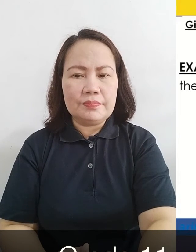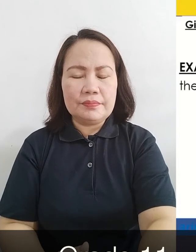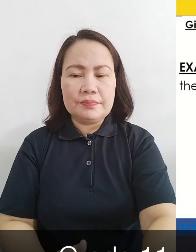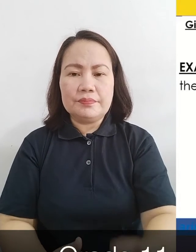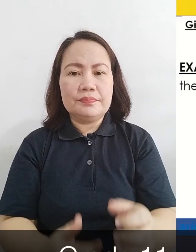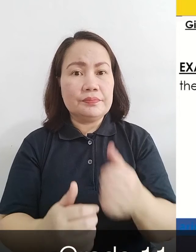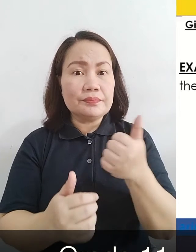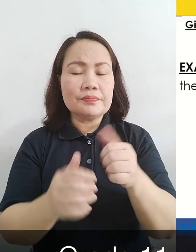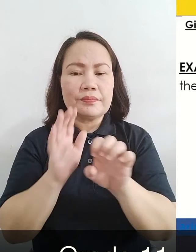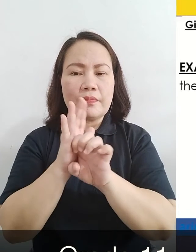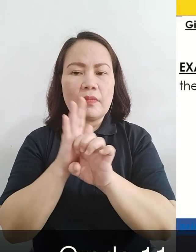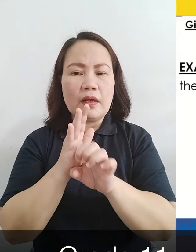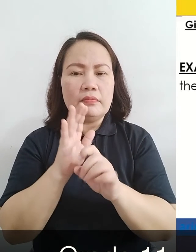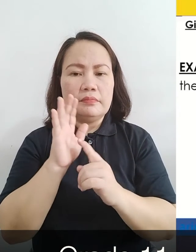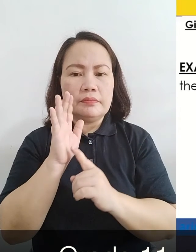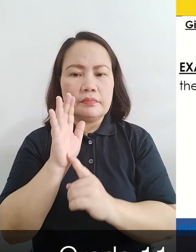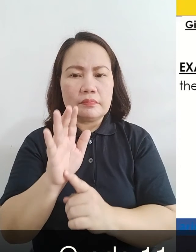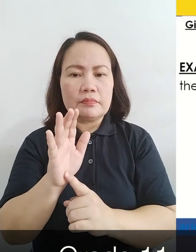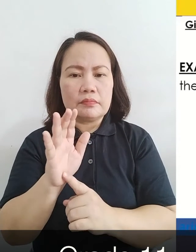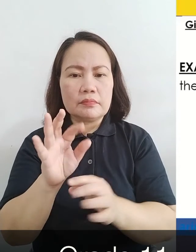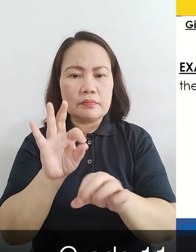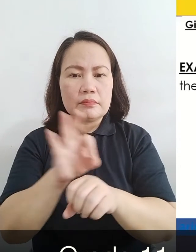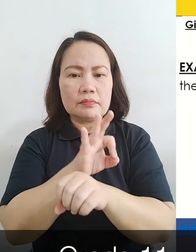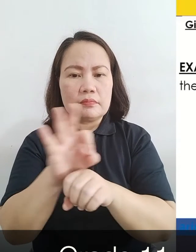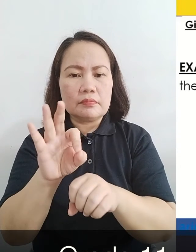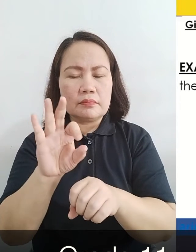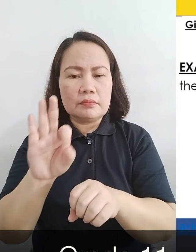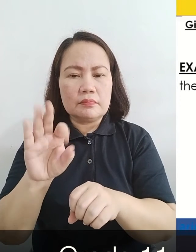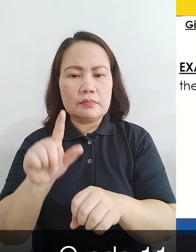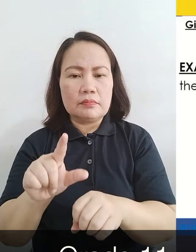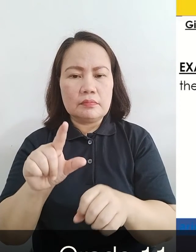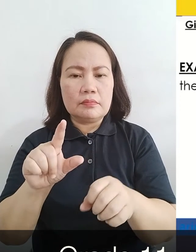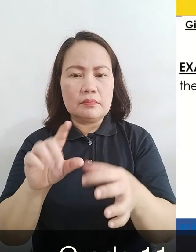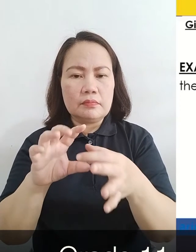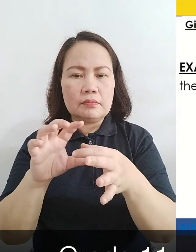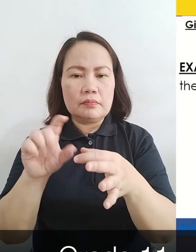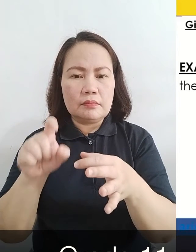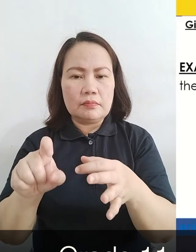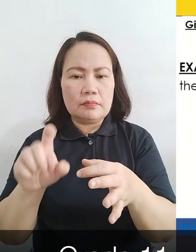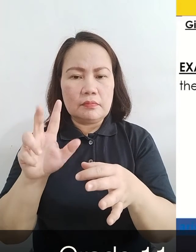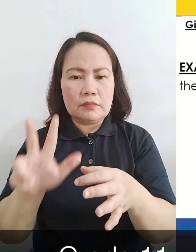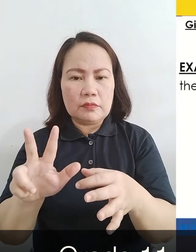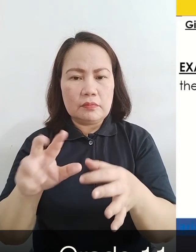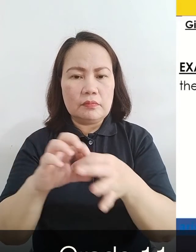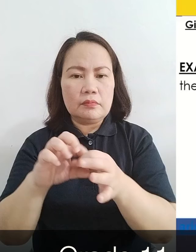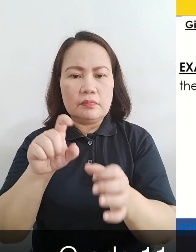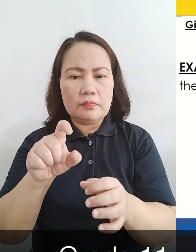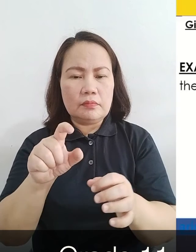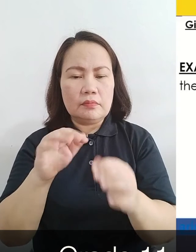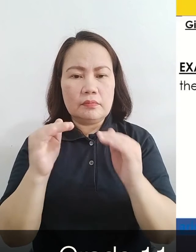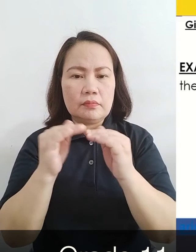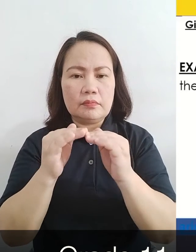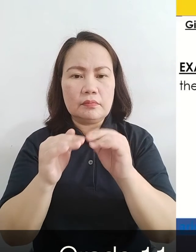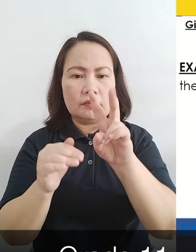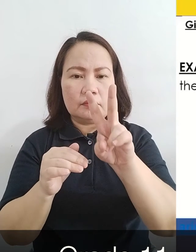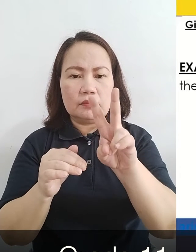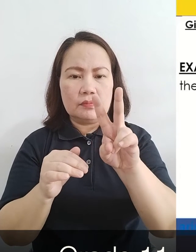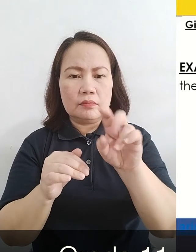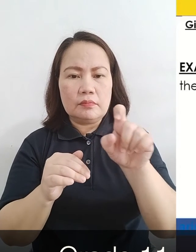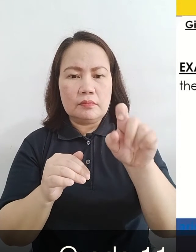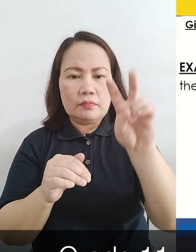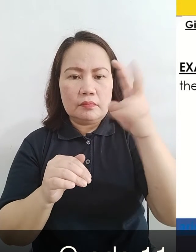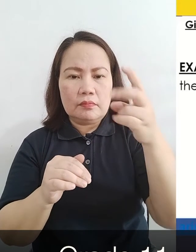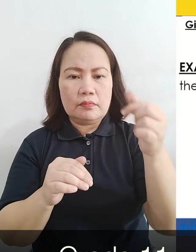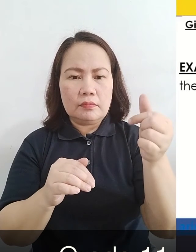Express the function f of 3 of x is equal to 2x squared plus x all over x minus 1 as